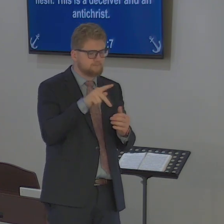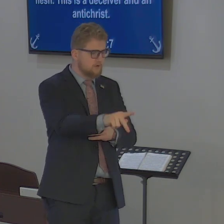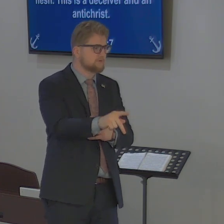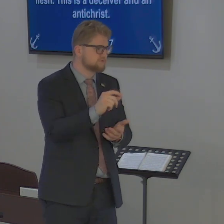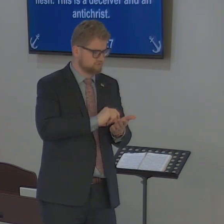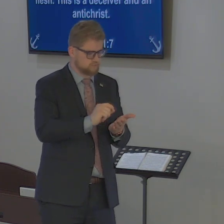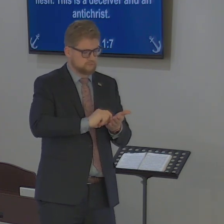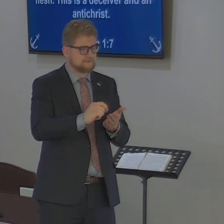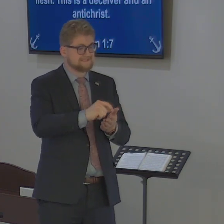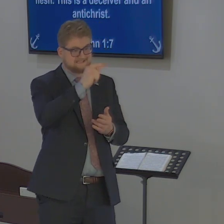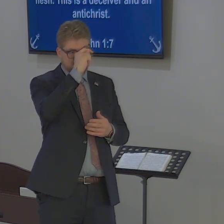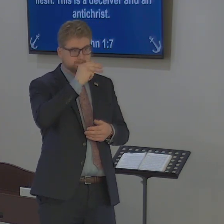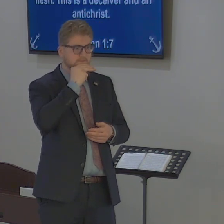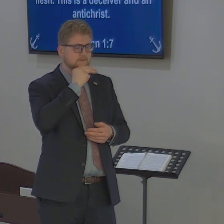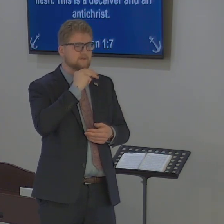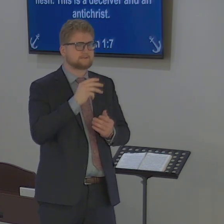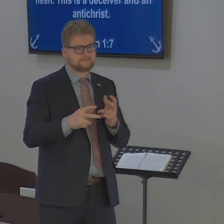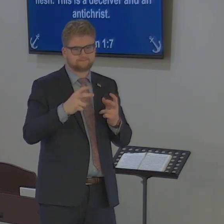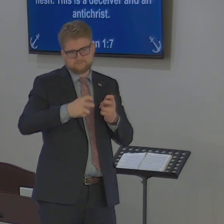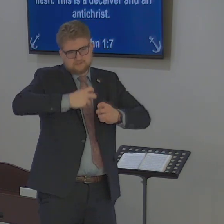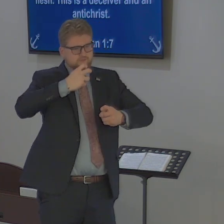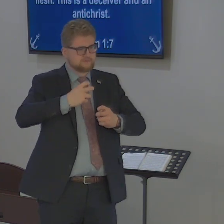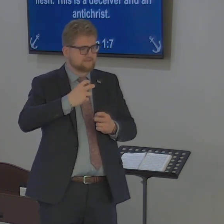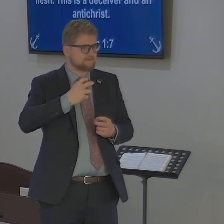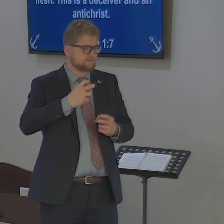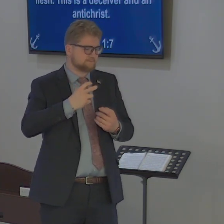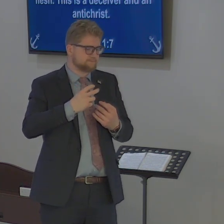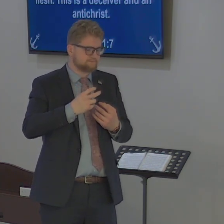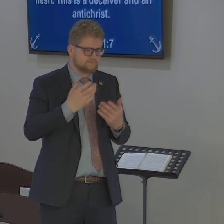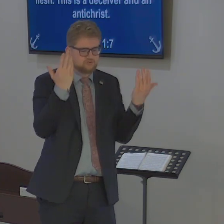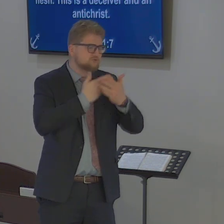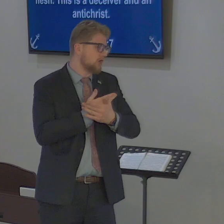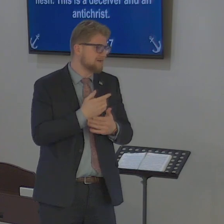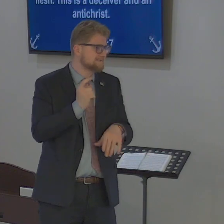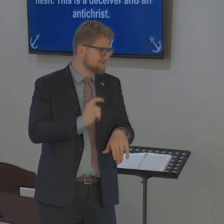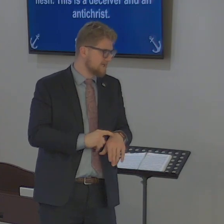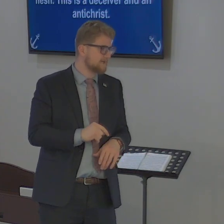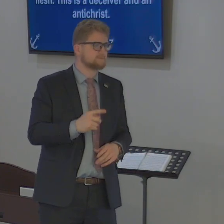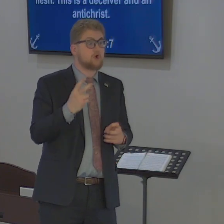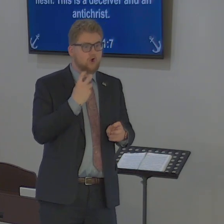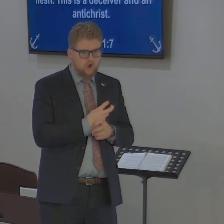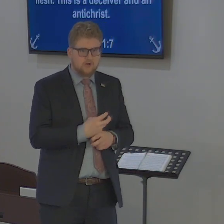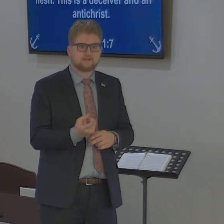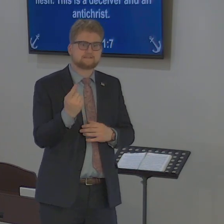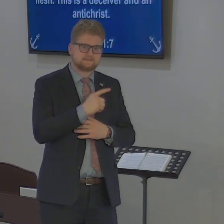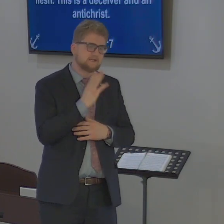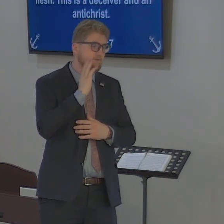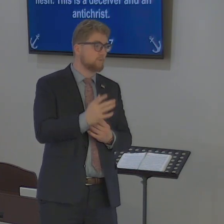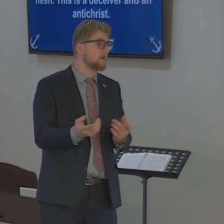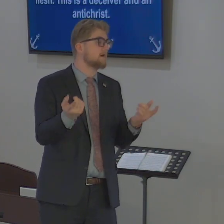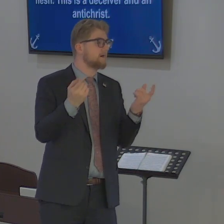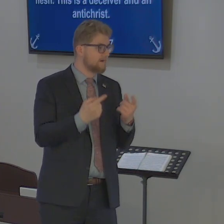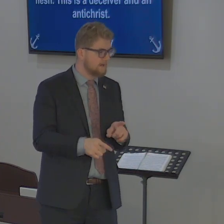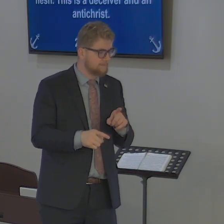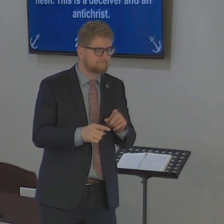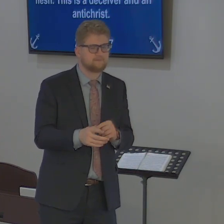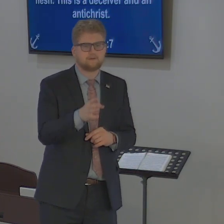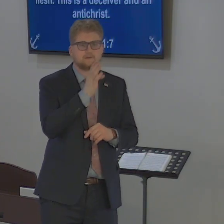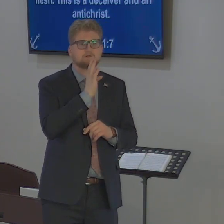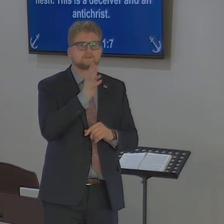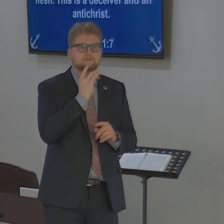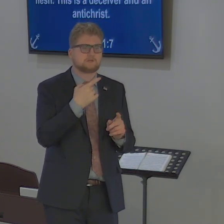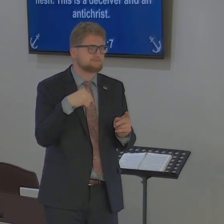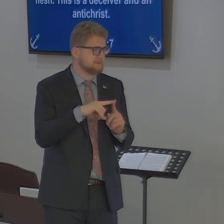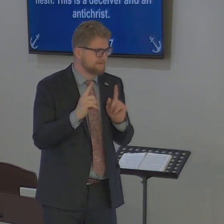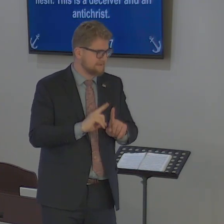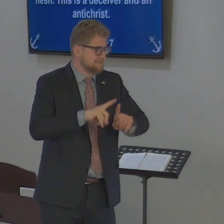Timothy perilous times or days of dark days and hard days are going to come, all right? And he talks about the differences